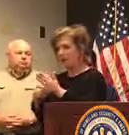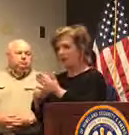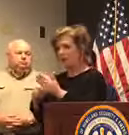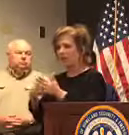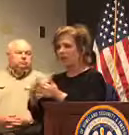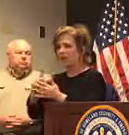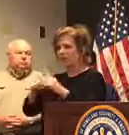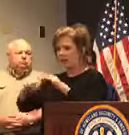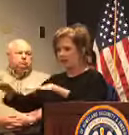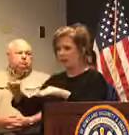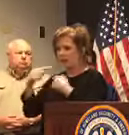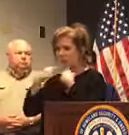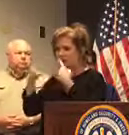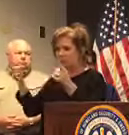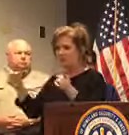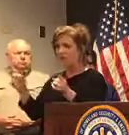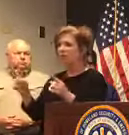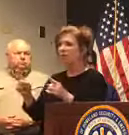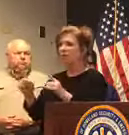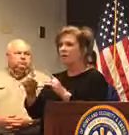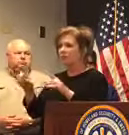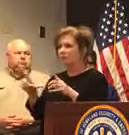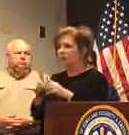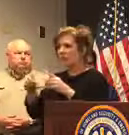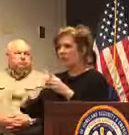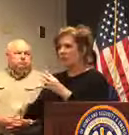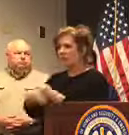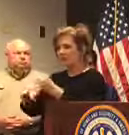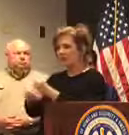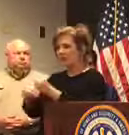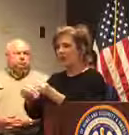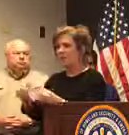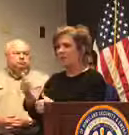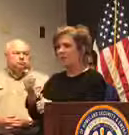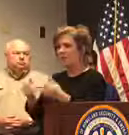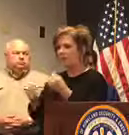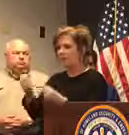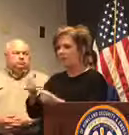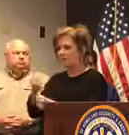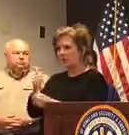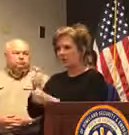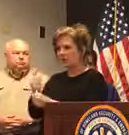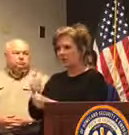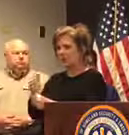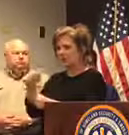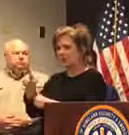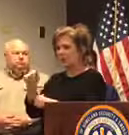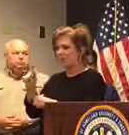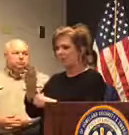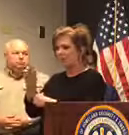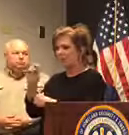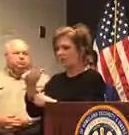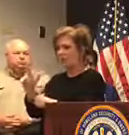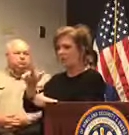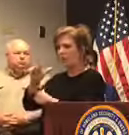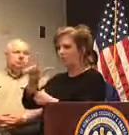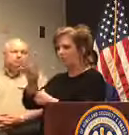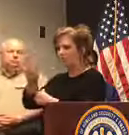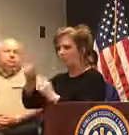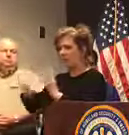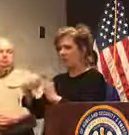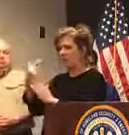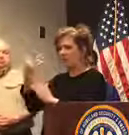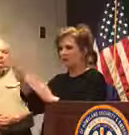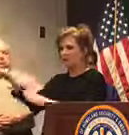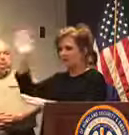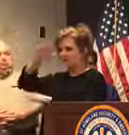issued, the department has extended the motor assist patrol on our highway system to a 24-hour operation. We would encourage you to